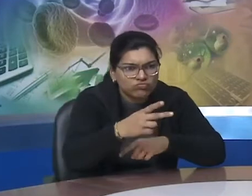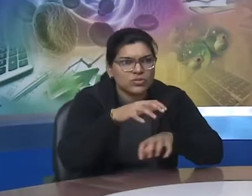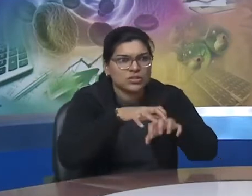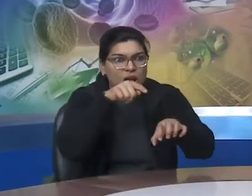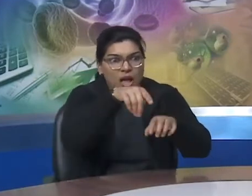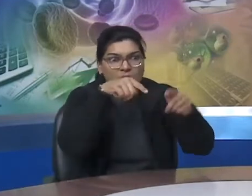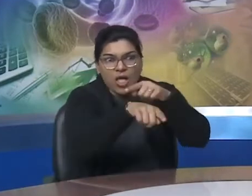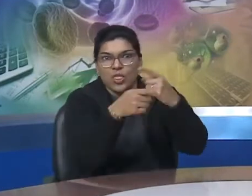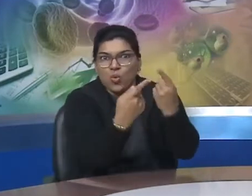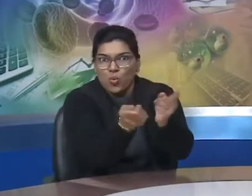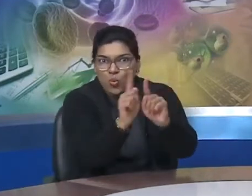outside